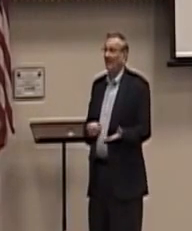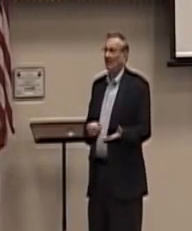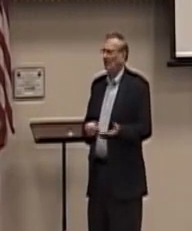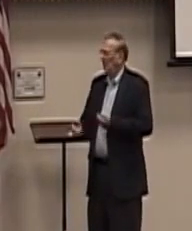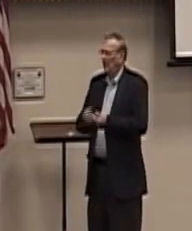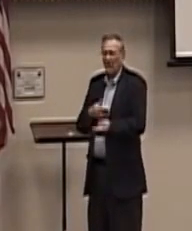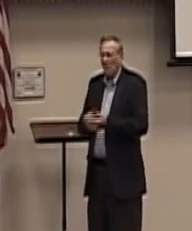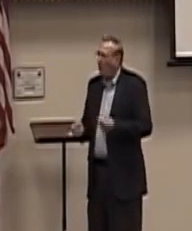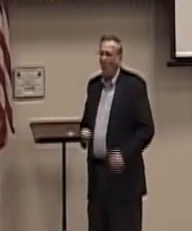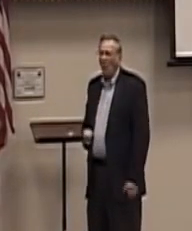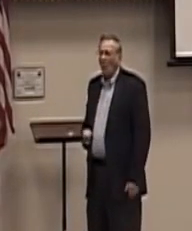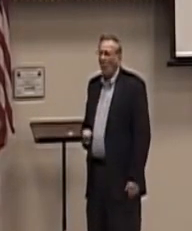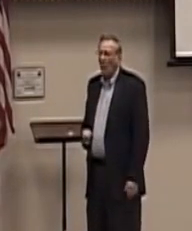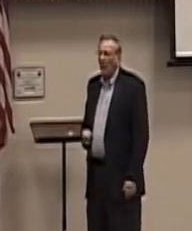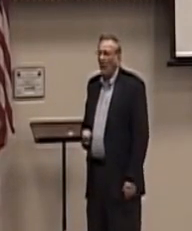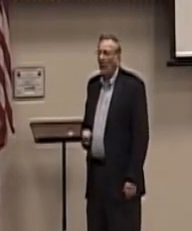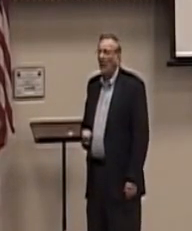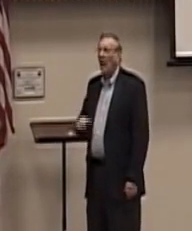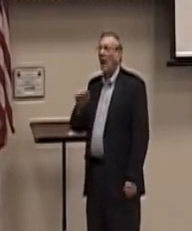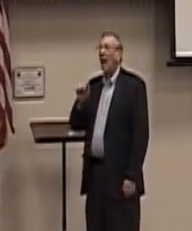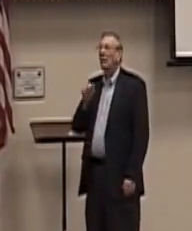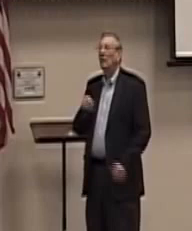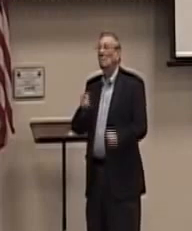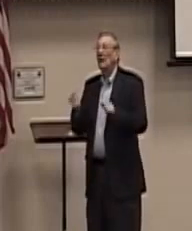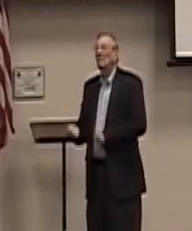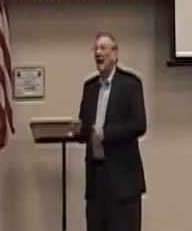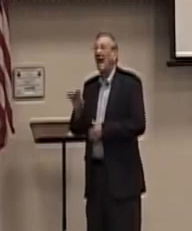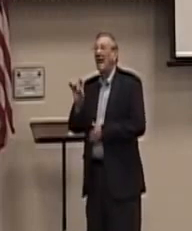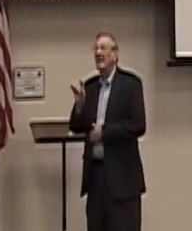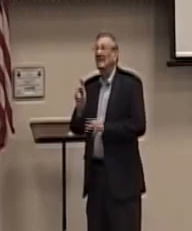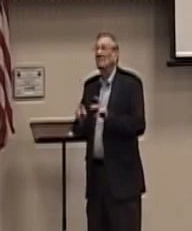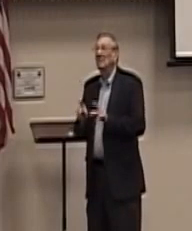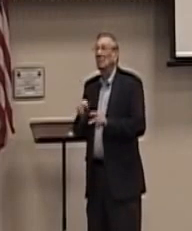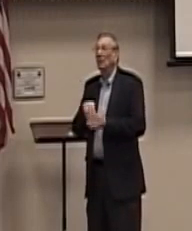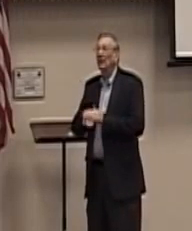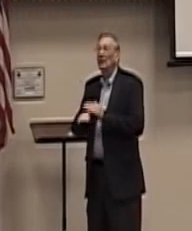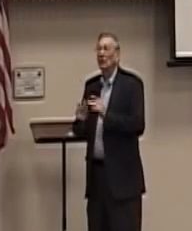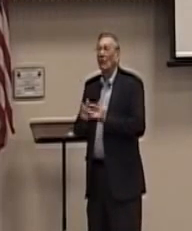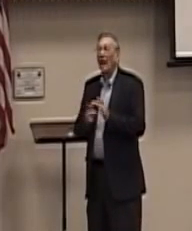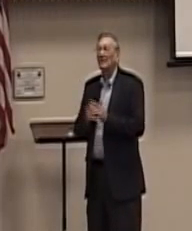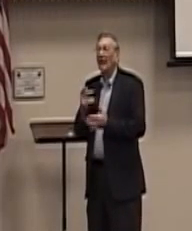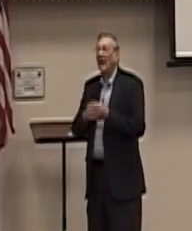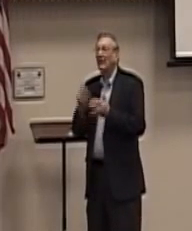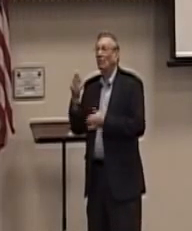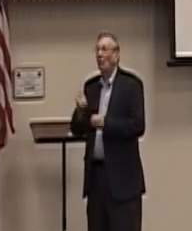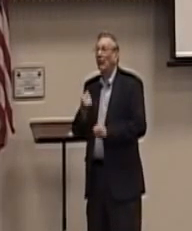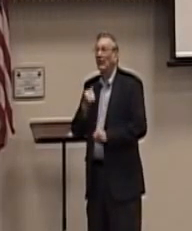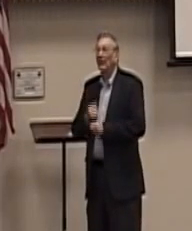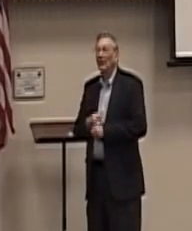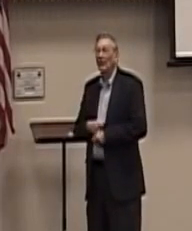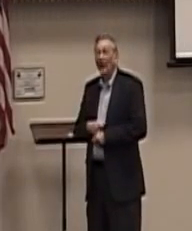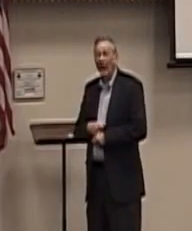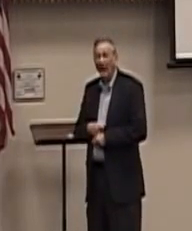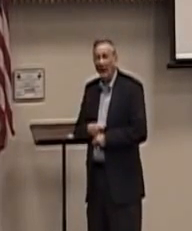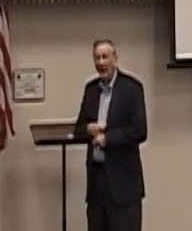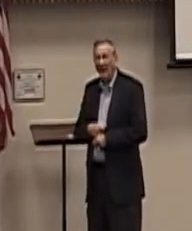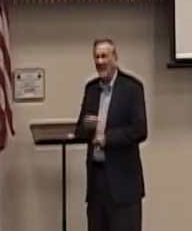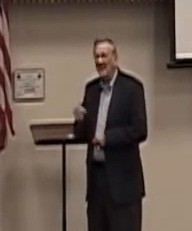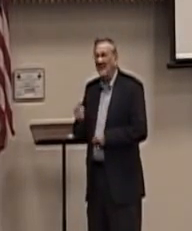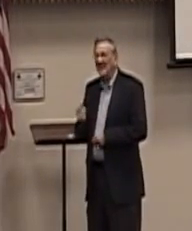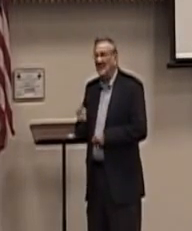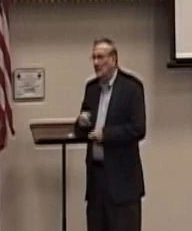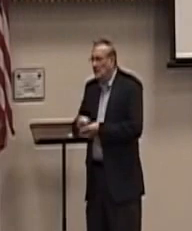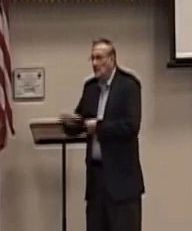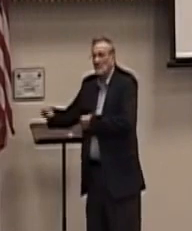of this, Alfred has baptized 18 people into Christ over the last 4 years. He passes